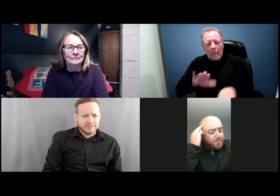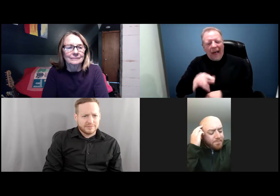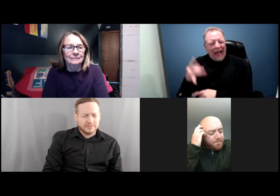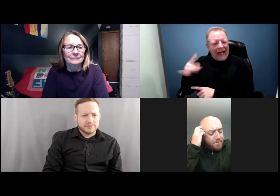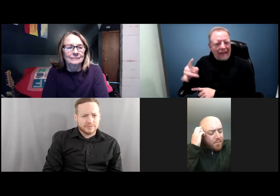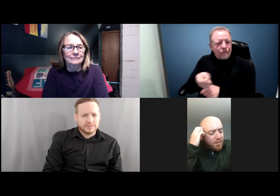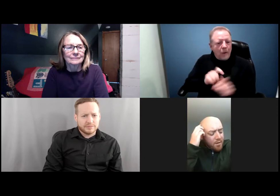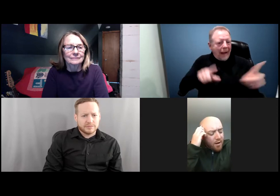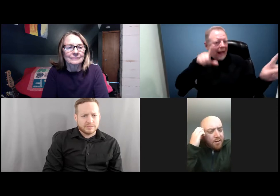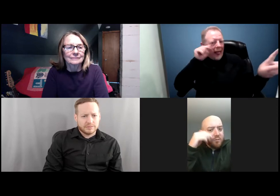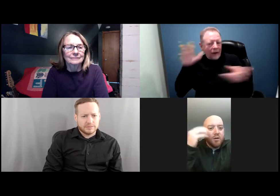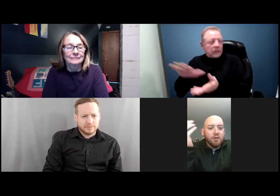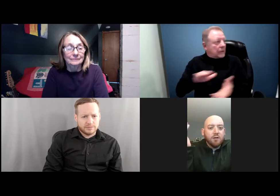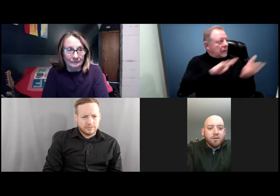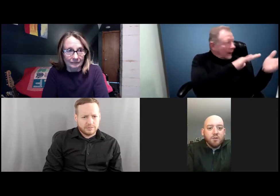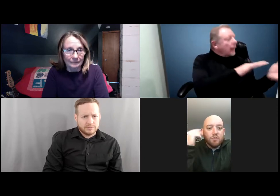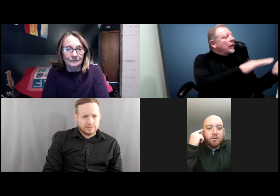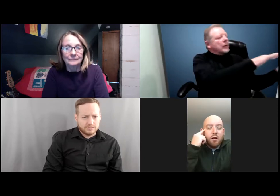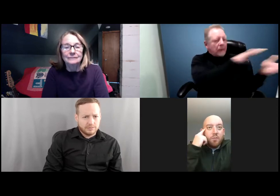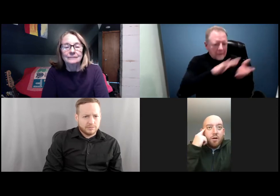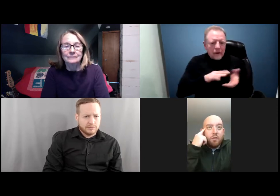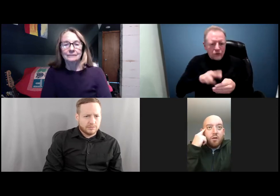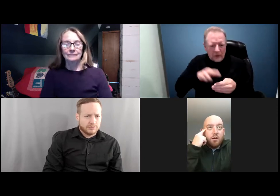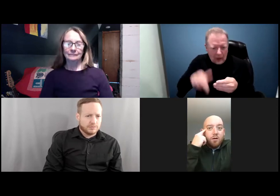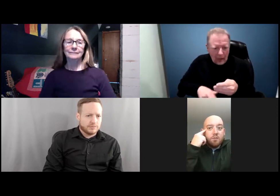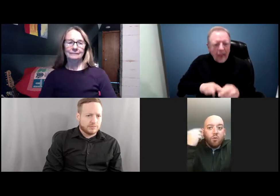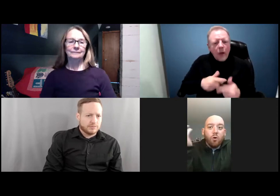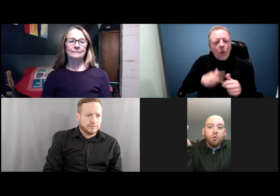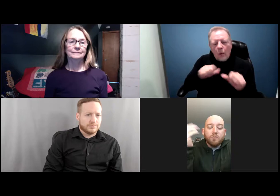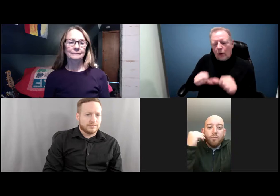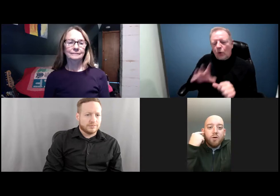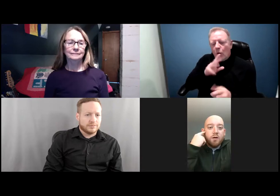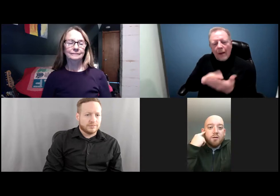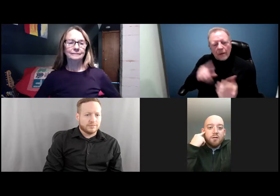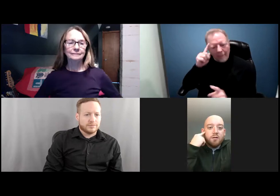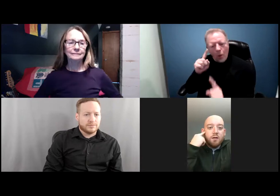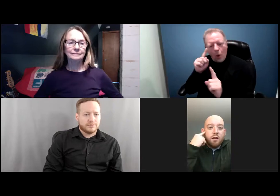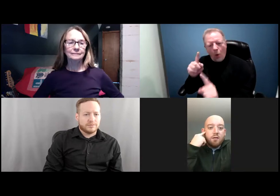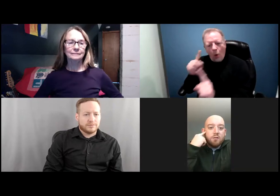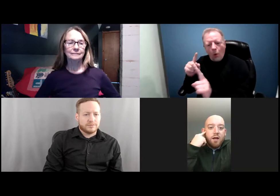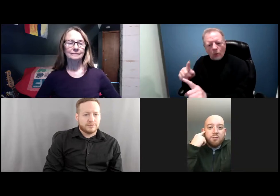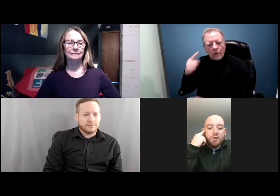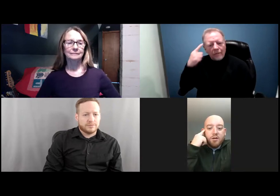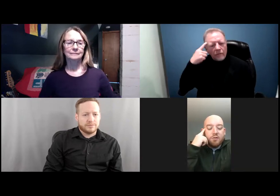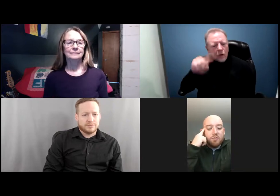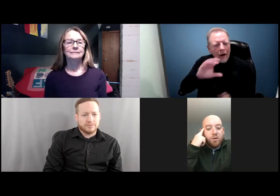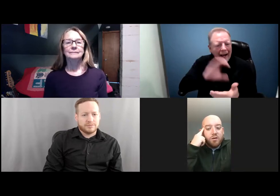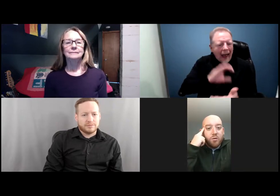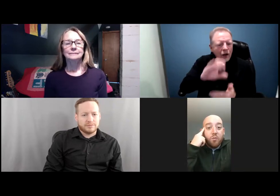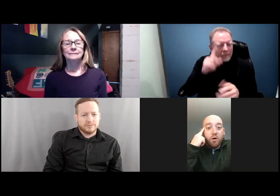Gallaudet. And then we continue to talk about some goals for calendar